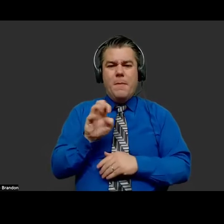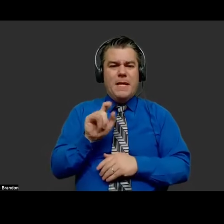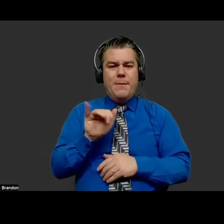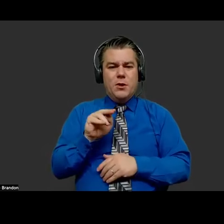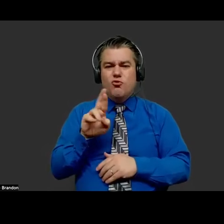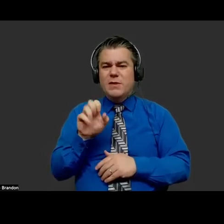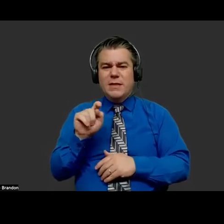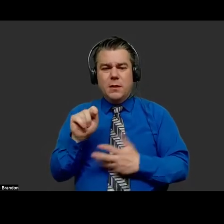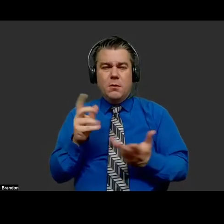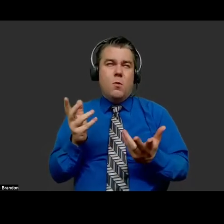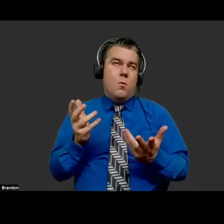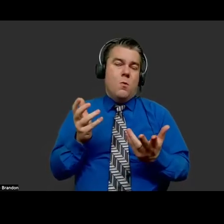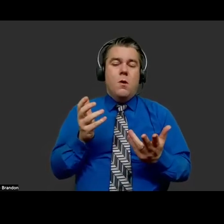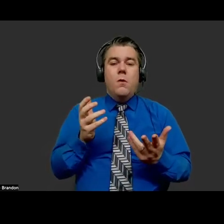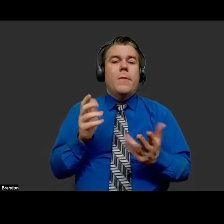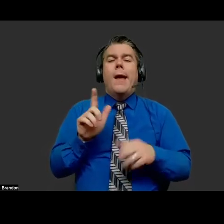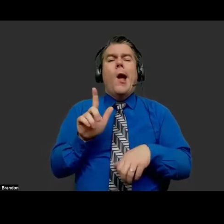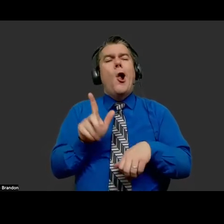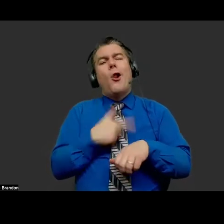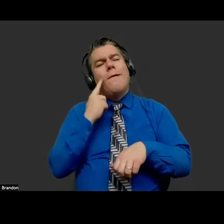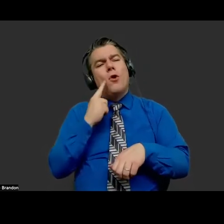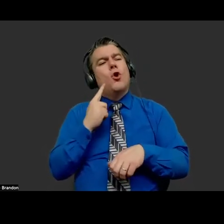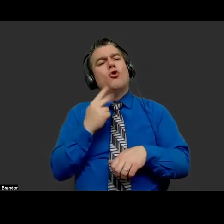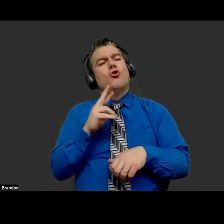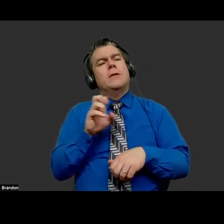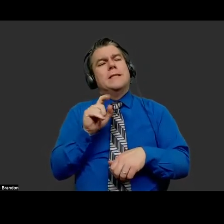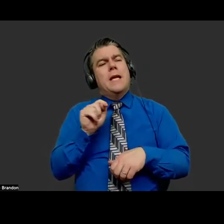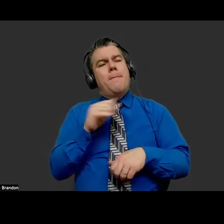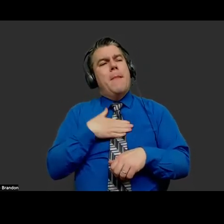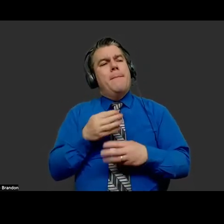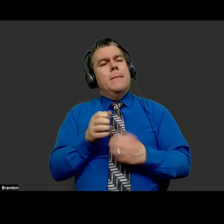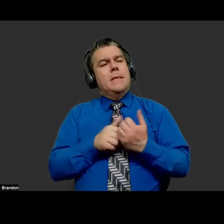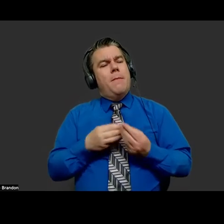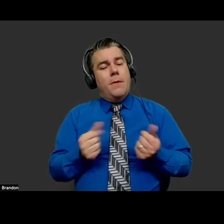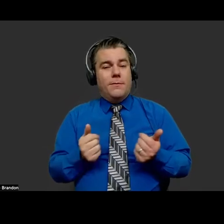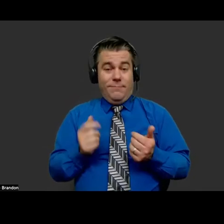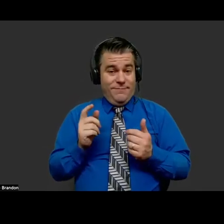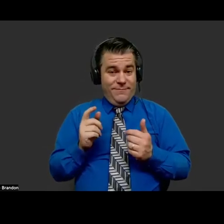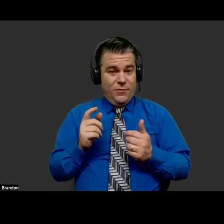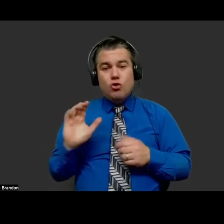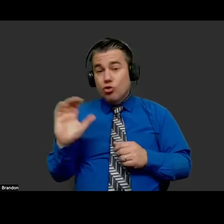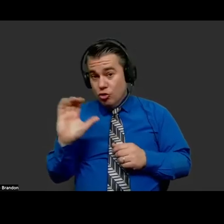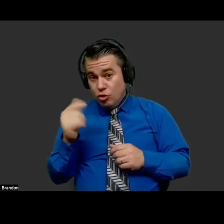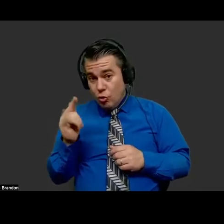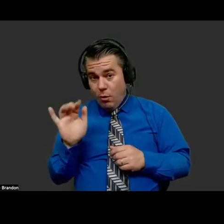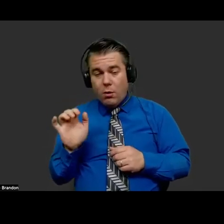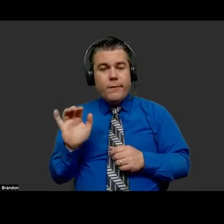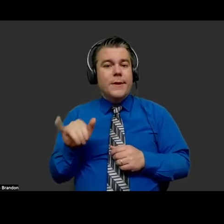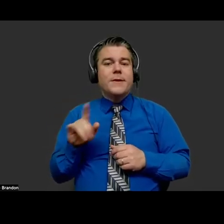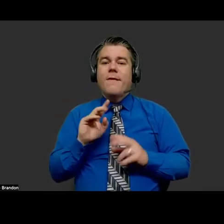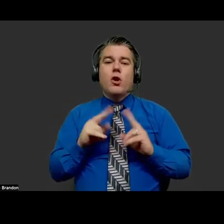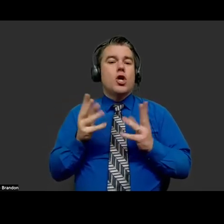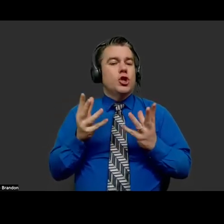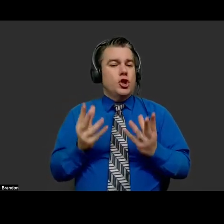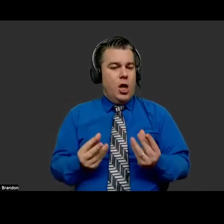Or how long does it take to reset my metabolism? And you got to understand, this is a very gentle